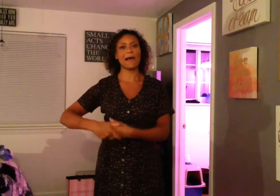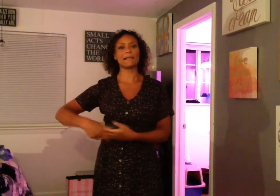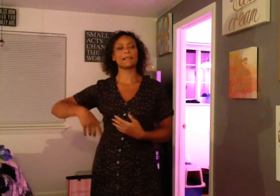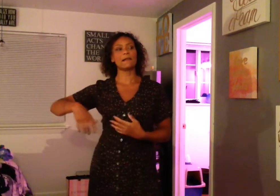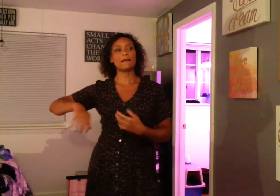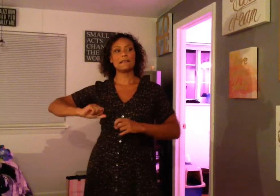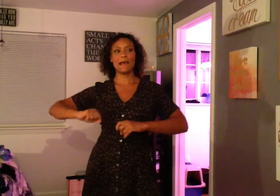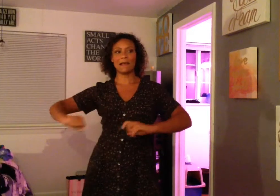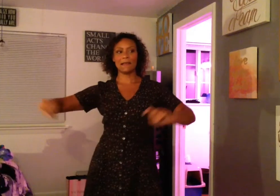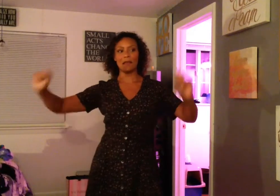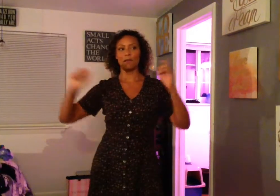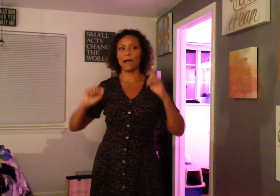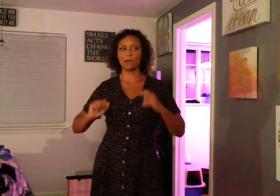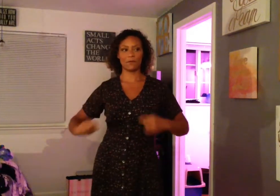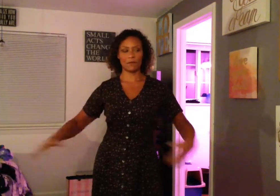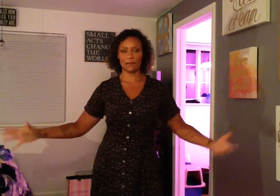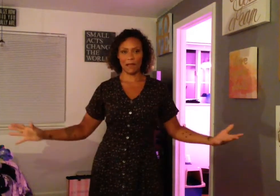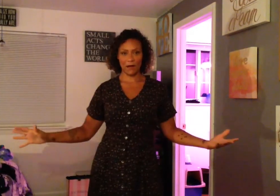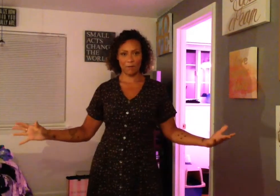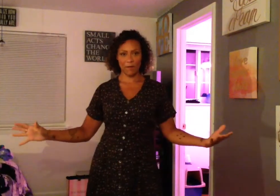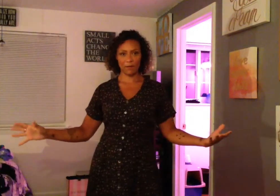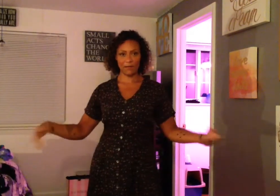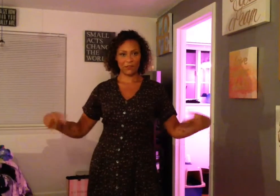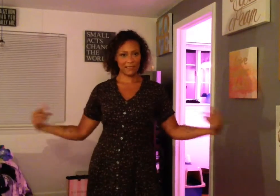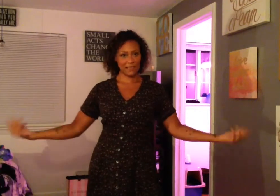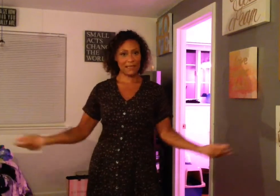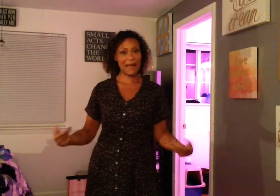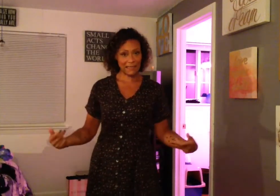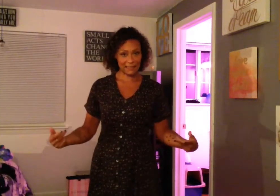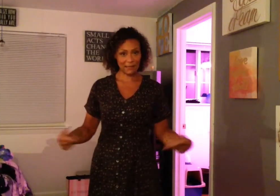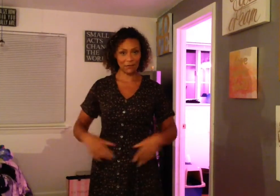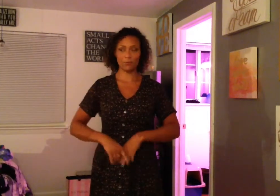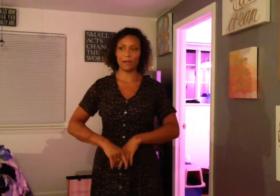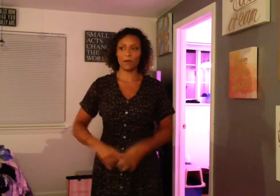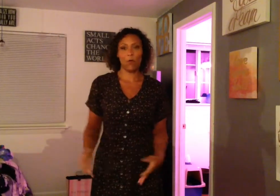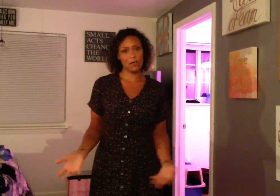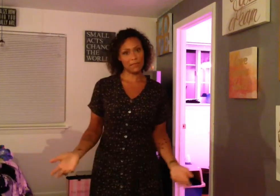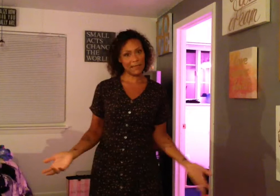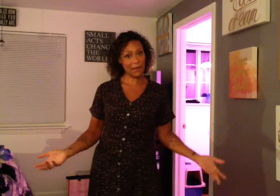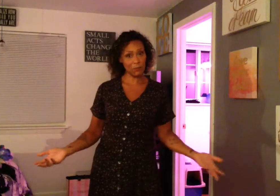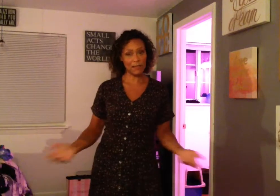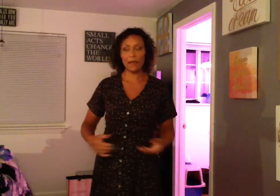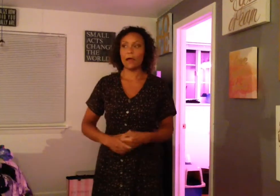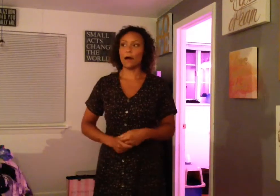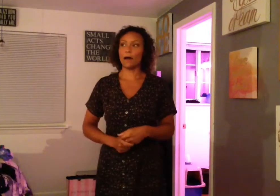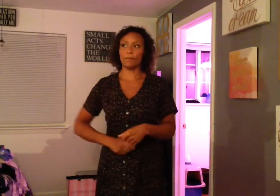mass, then it allows for the entire population that's connected through like a quantum entanglement,